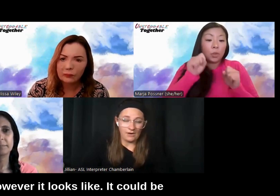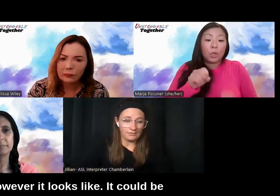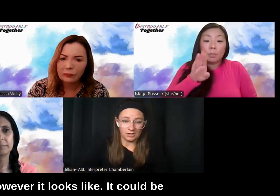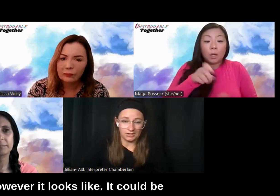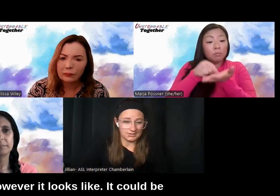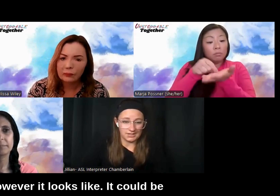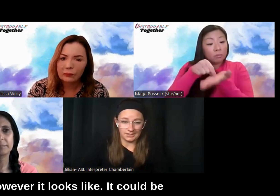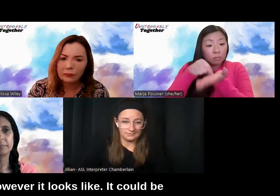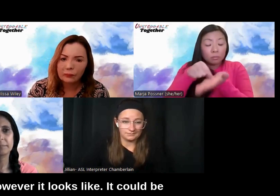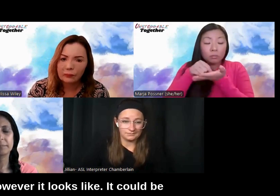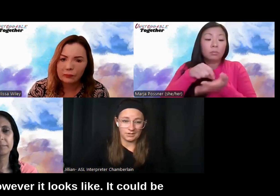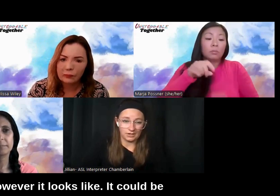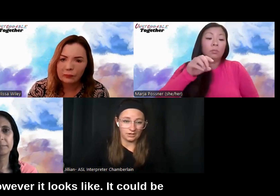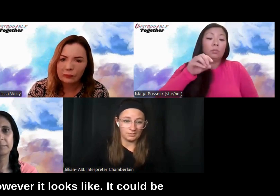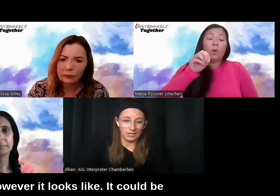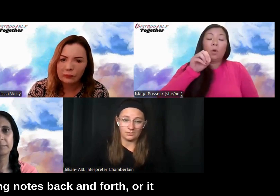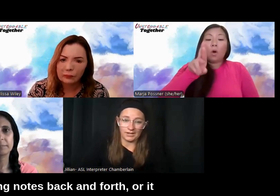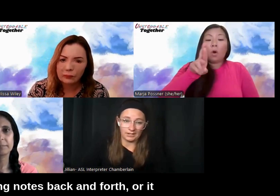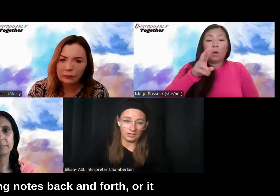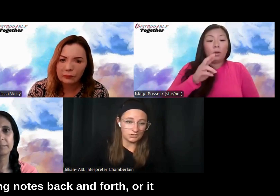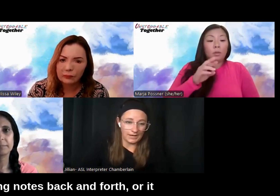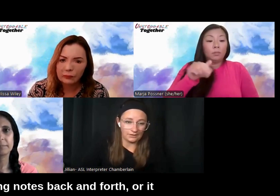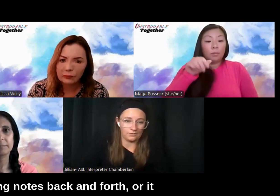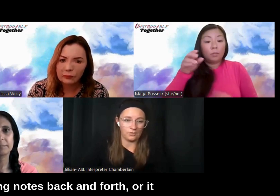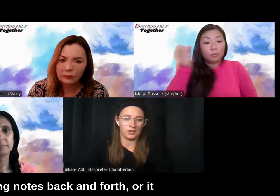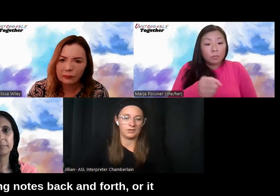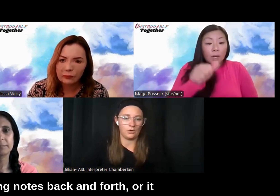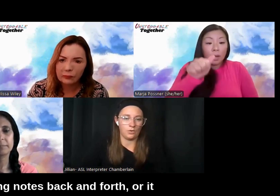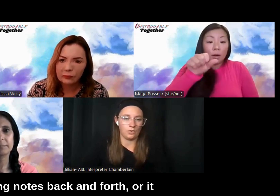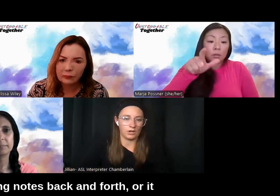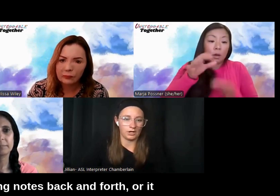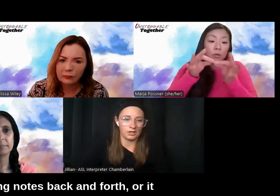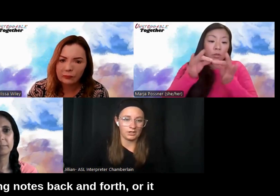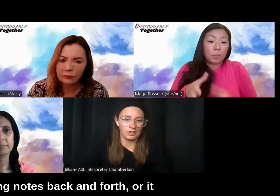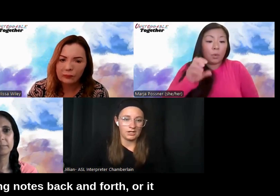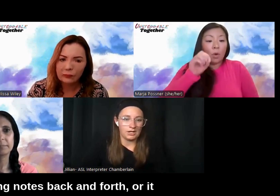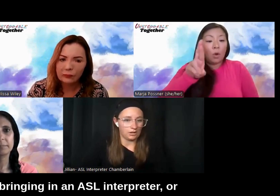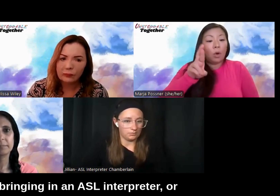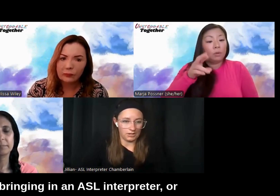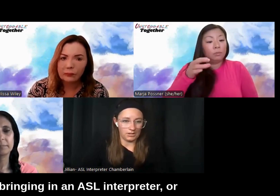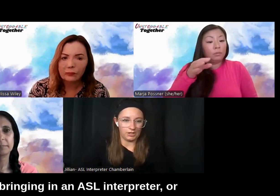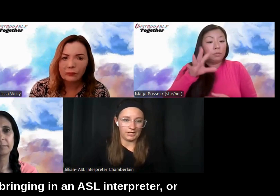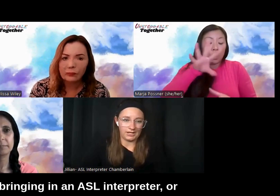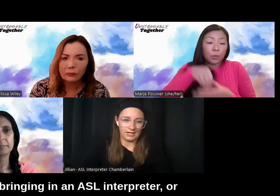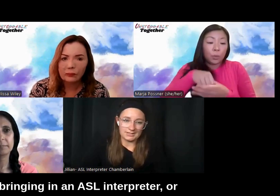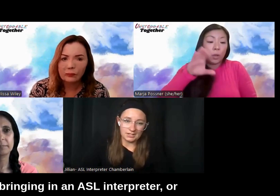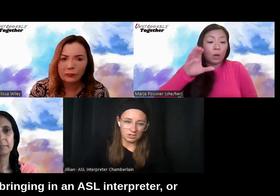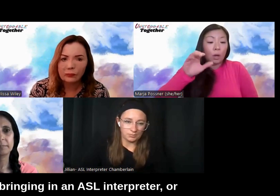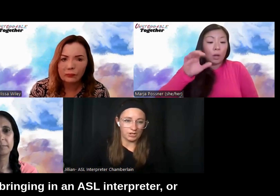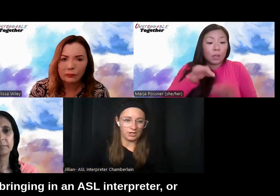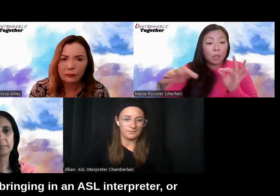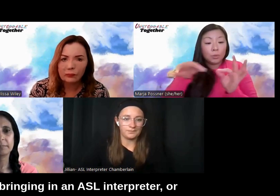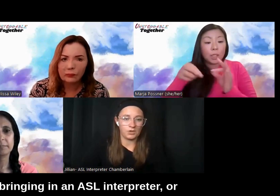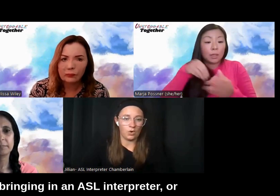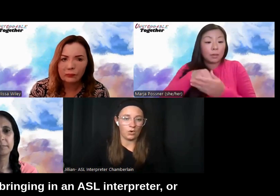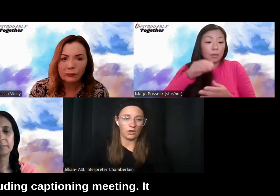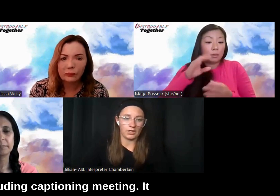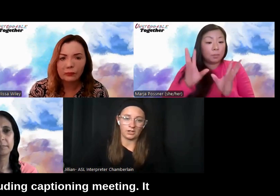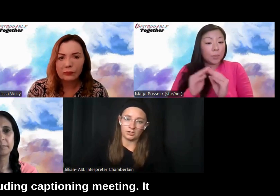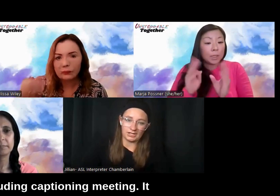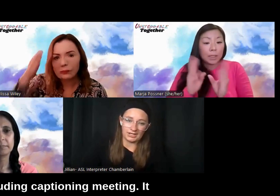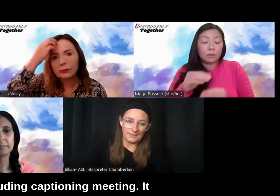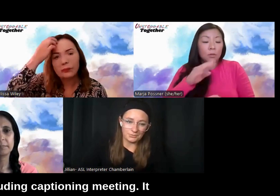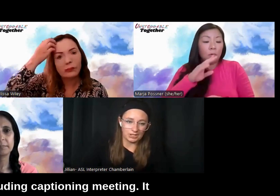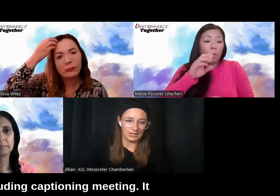And however it looks like. It could be writing notes back and forth, or it could be bringing in an ASL interpreter,